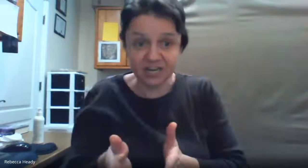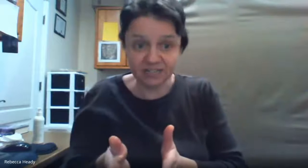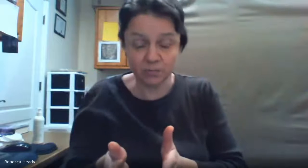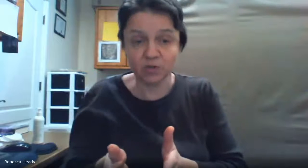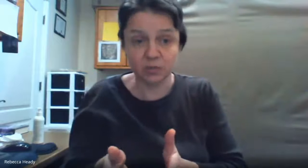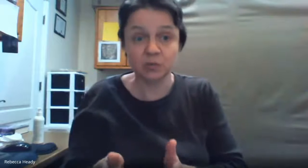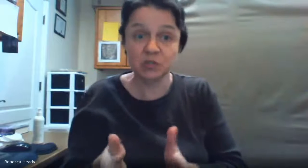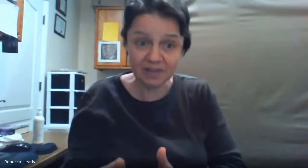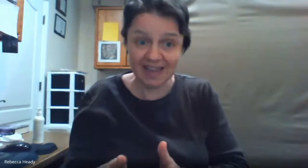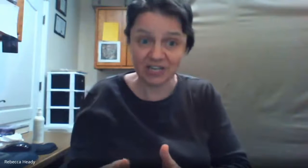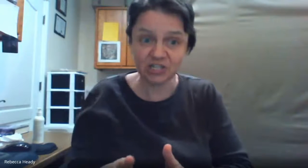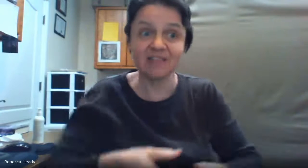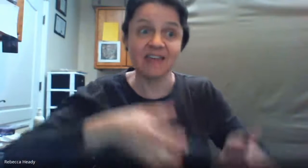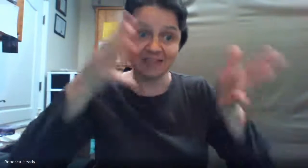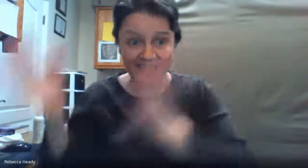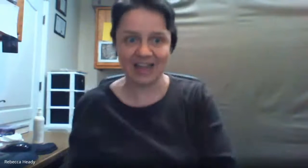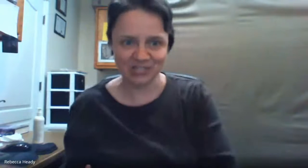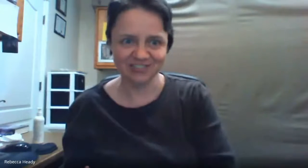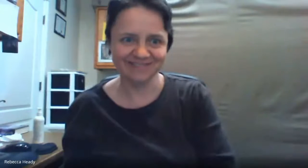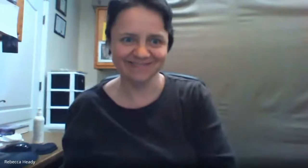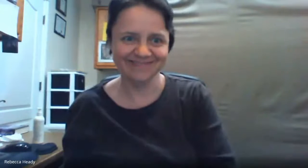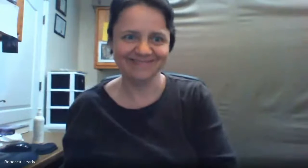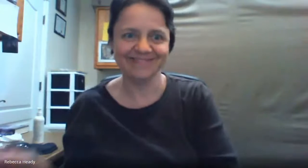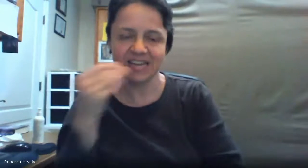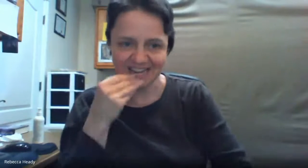subject, the person who's doing the action, and then the action, eat it.